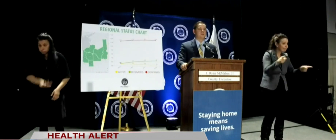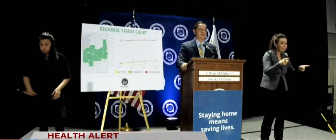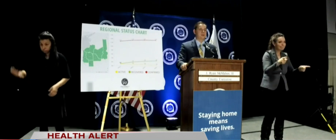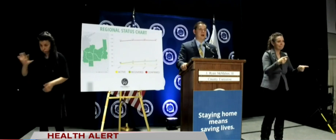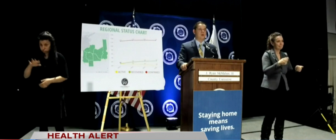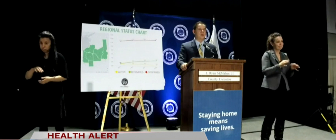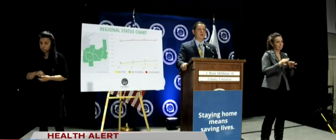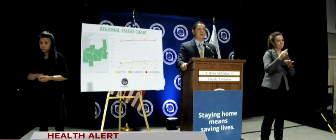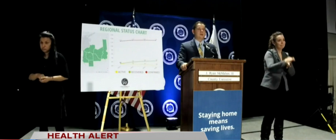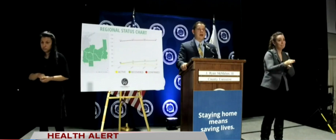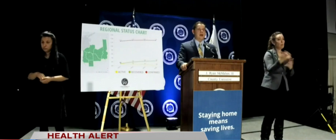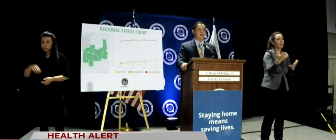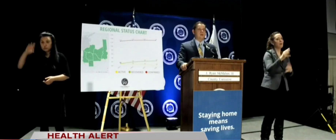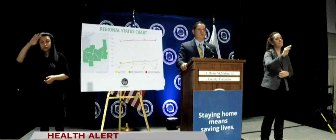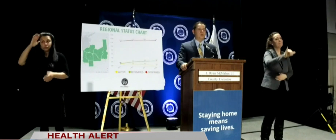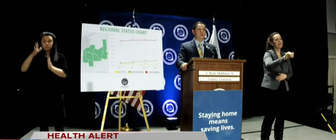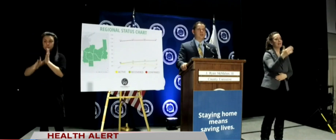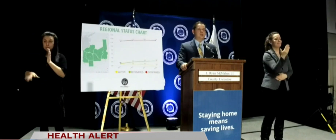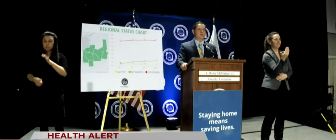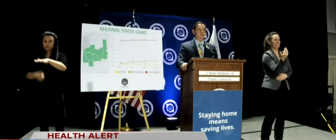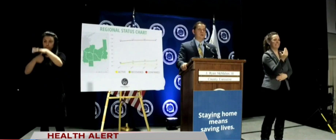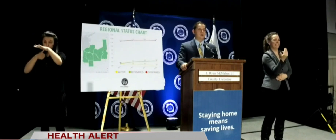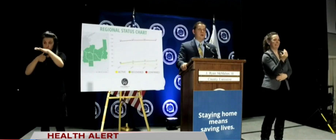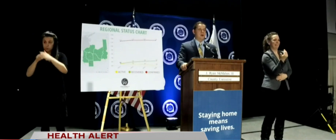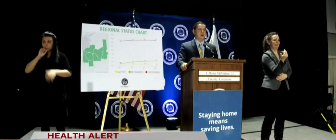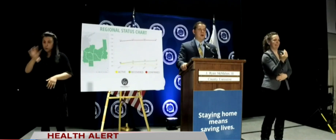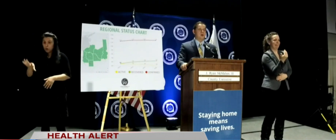May 15th now, that